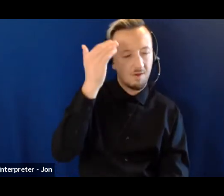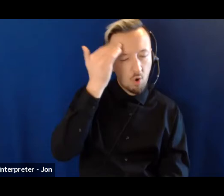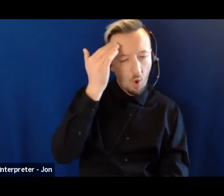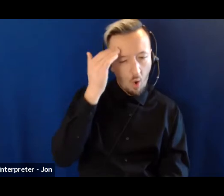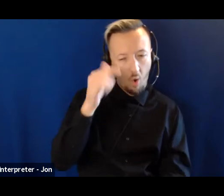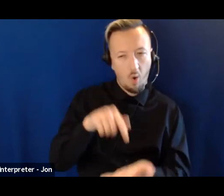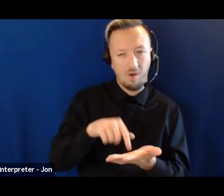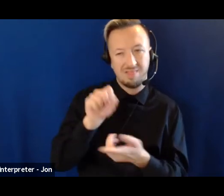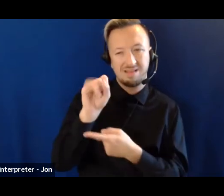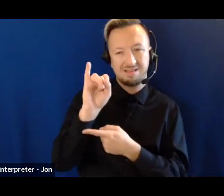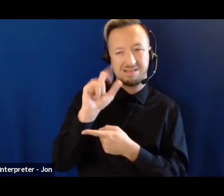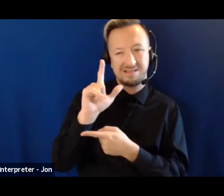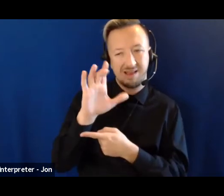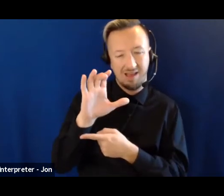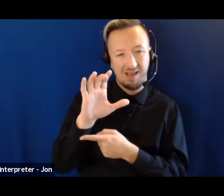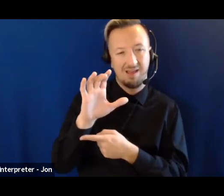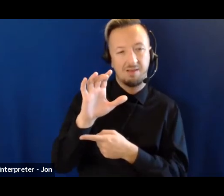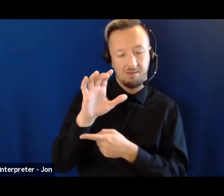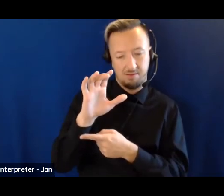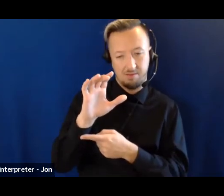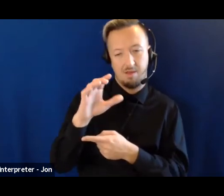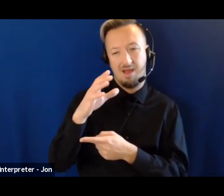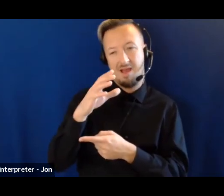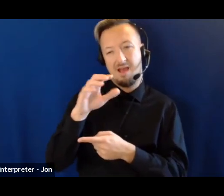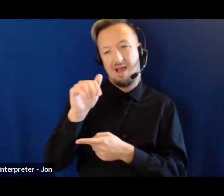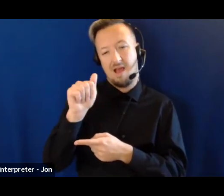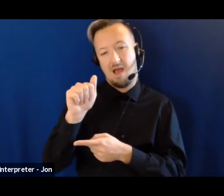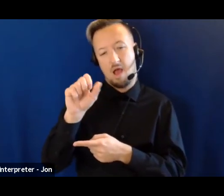indicators and assurances, because they also have the DSC assurances in those.